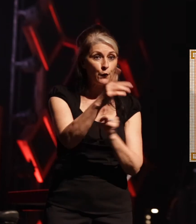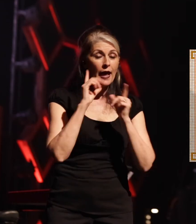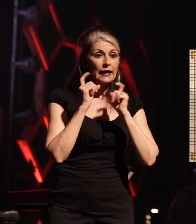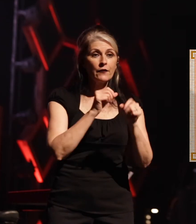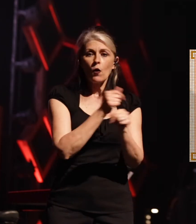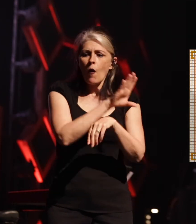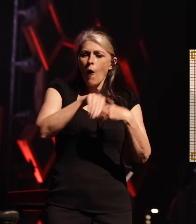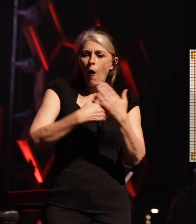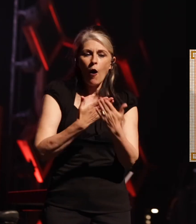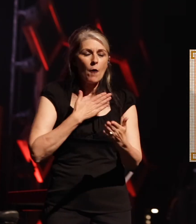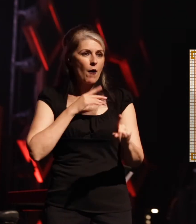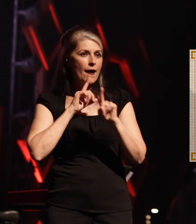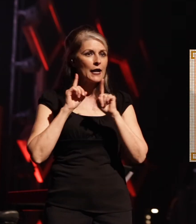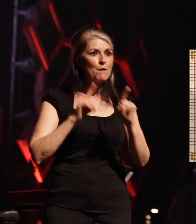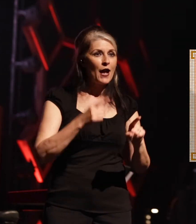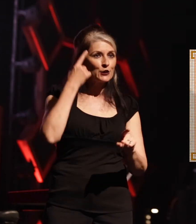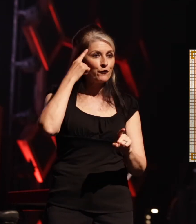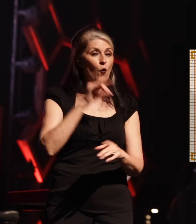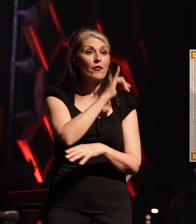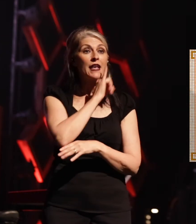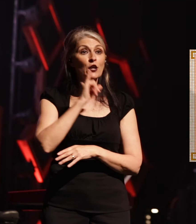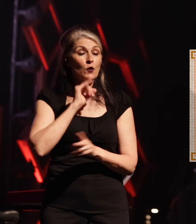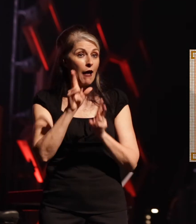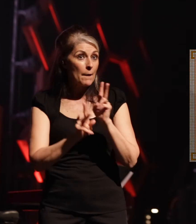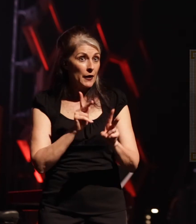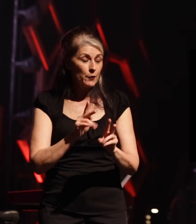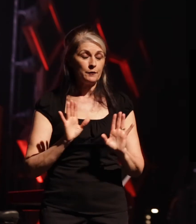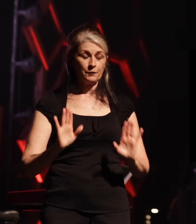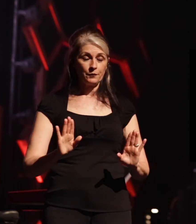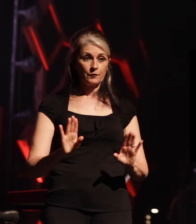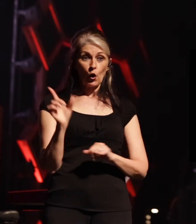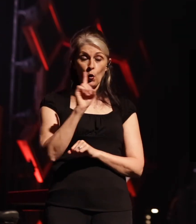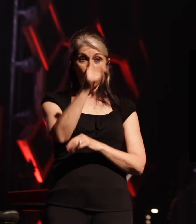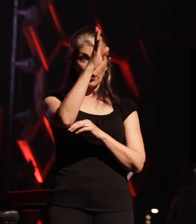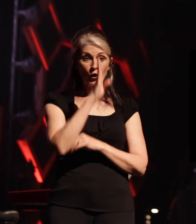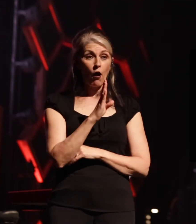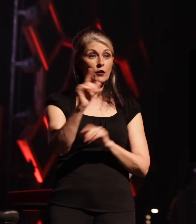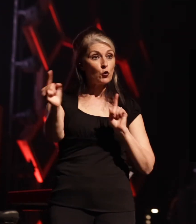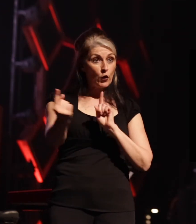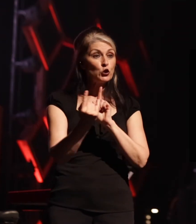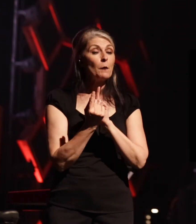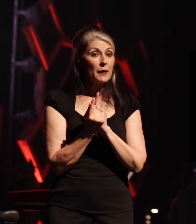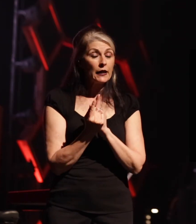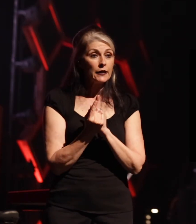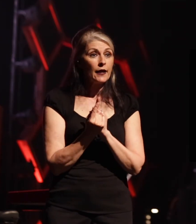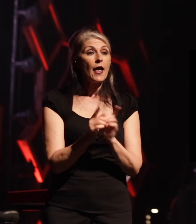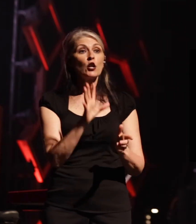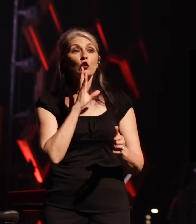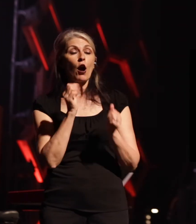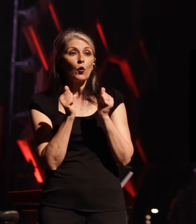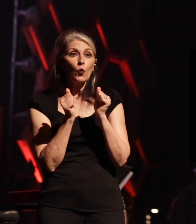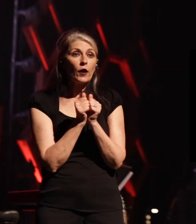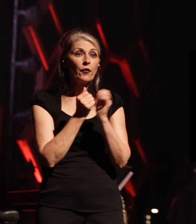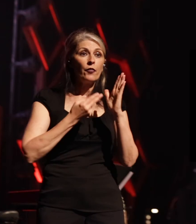commands for the Israelites. So this is where God is going to meet and talk with the high priest